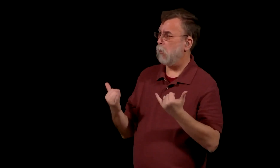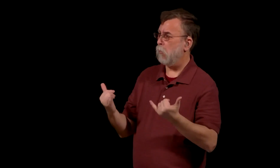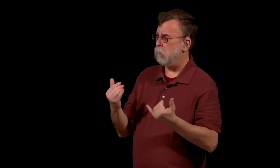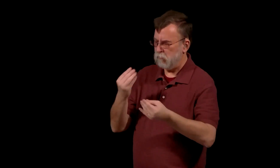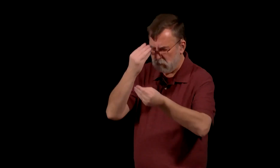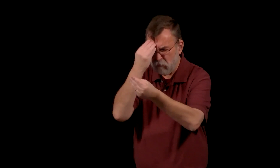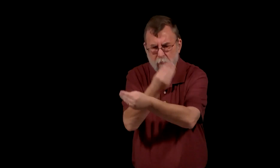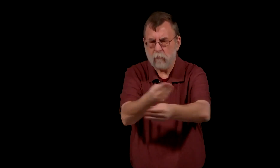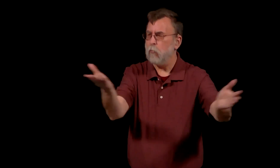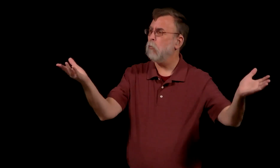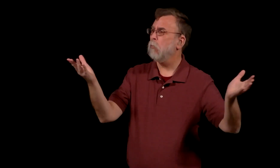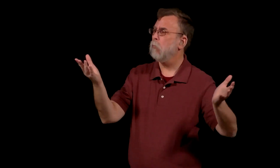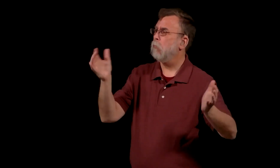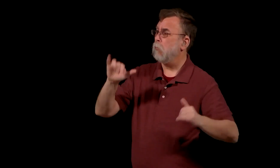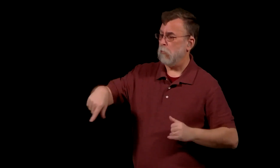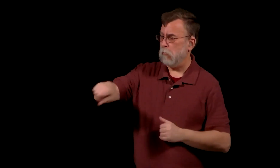that with Easter, we need to